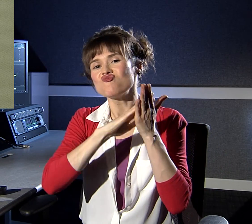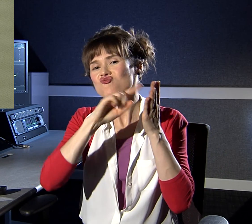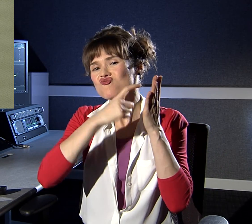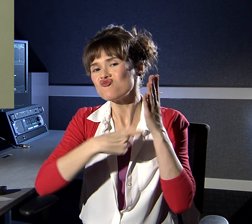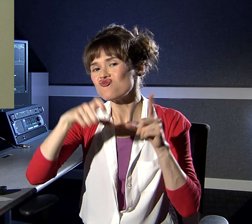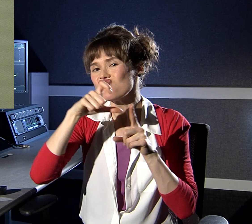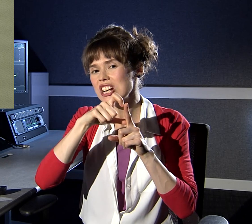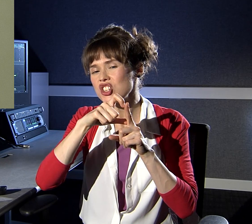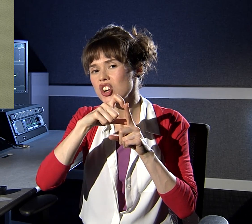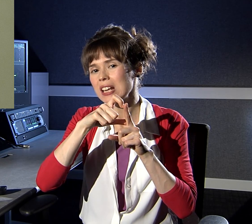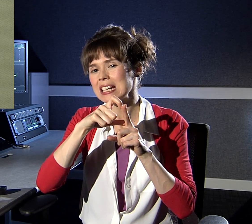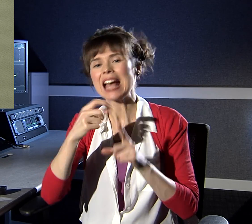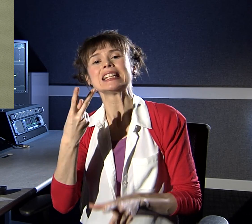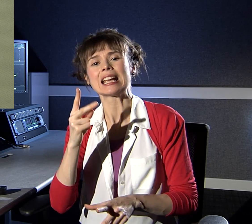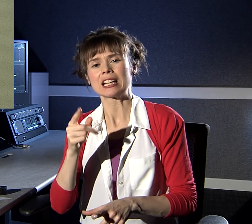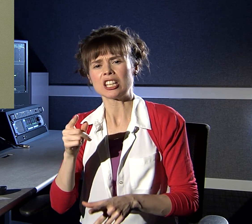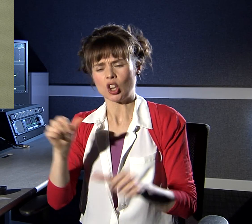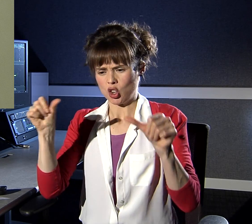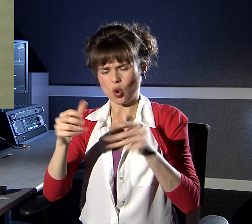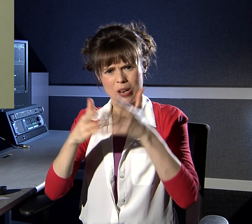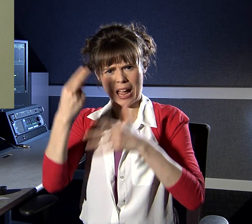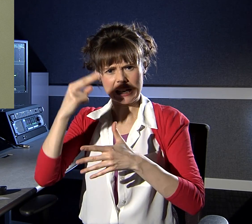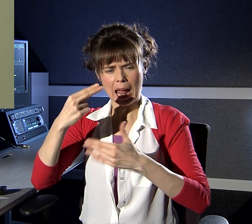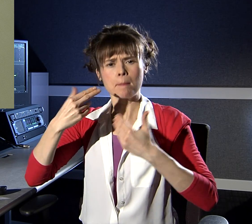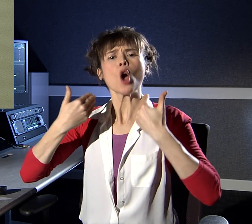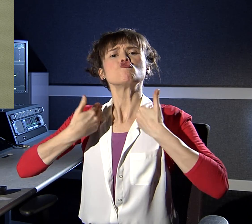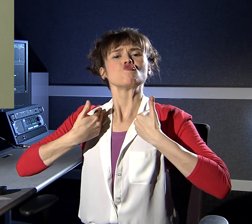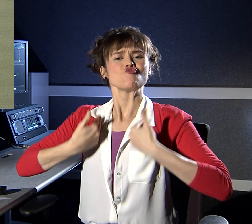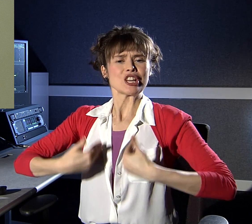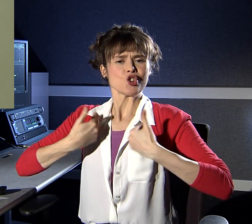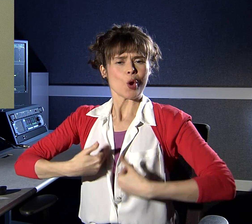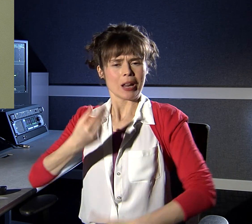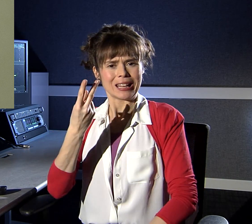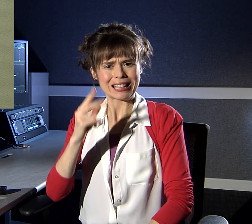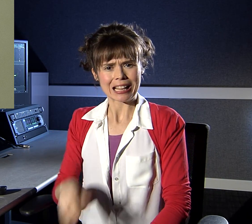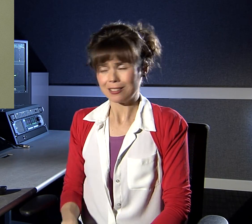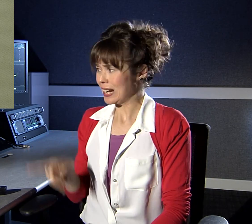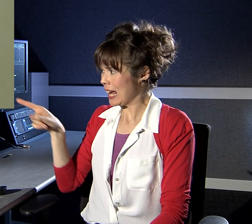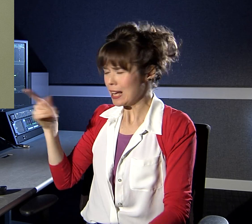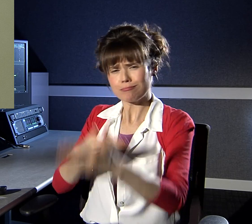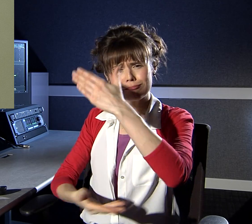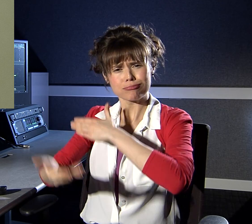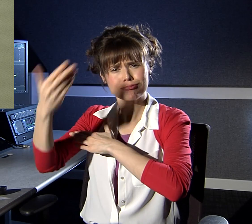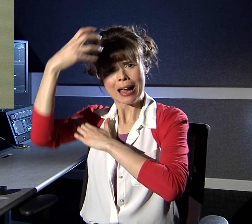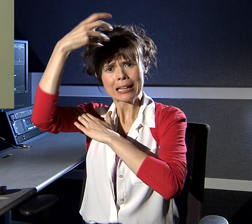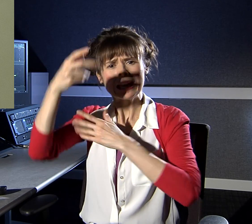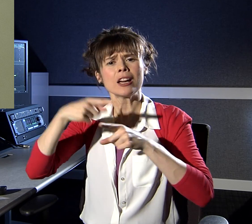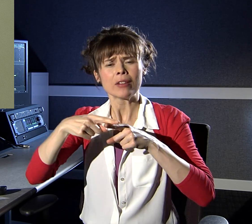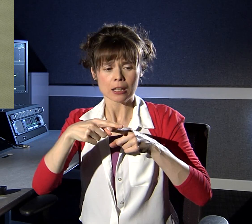Finally, this man is King Richard II, and the sign name I'll use is like this. He